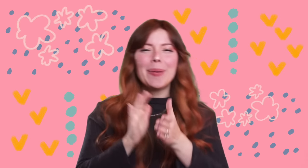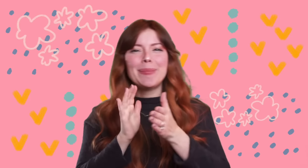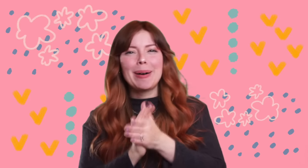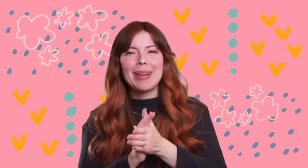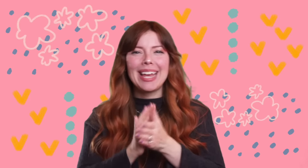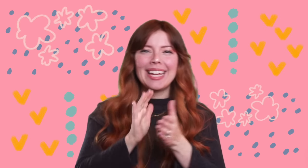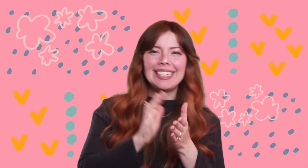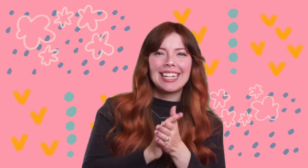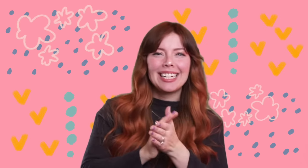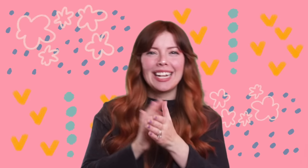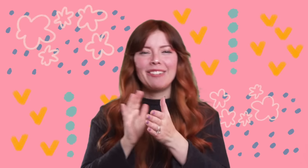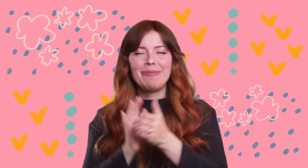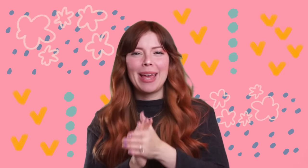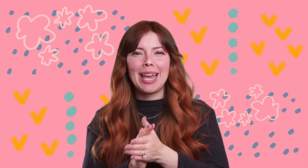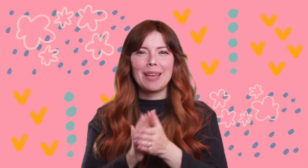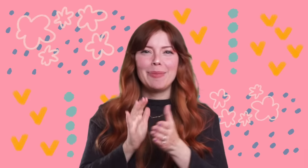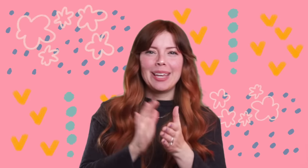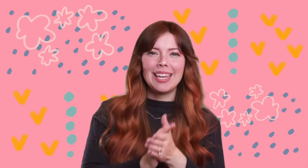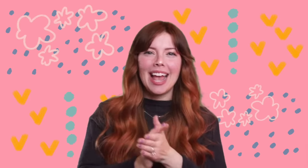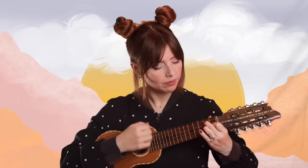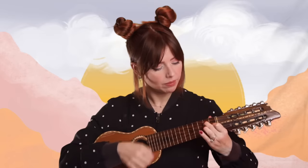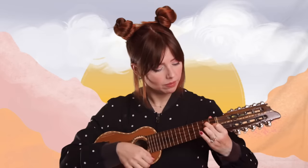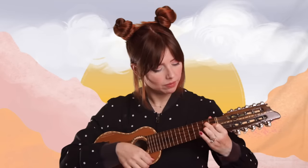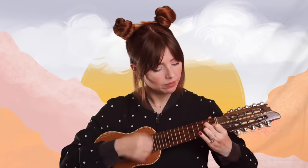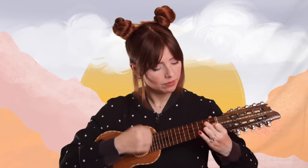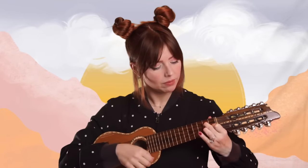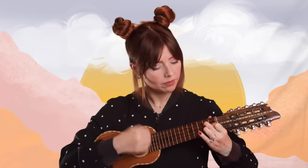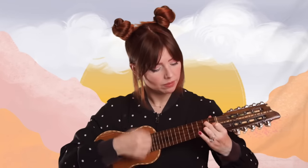Mama and Dada love baby.